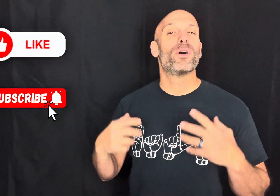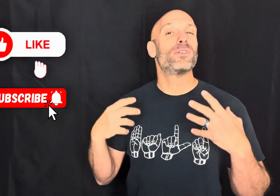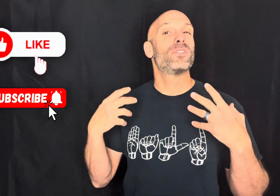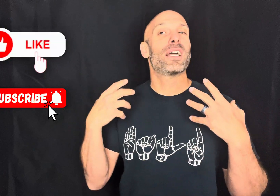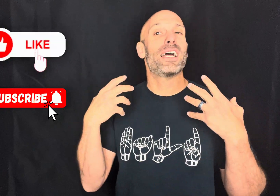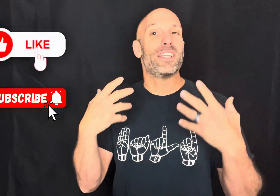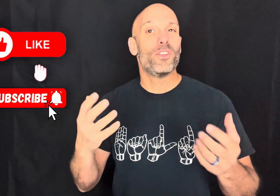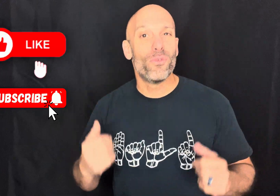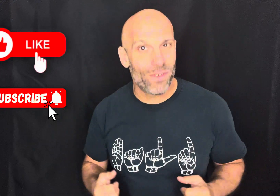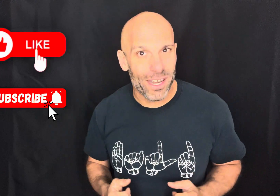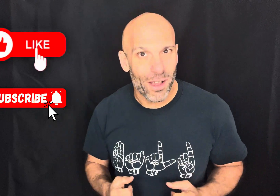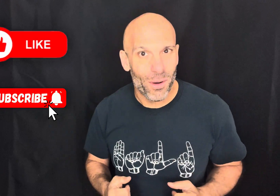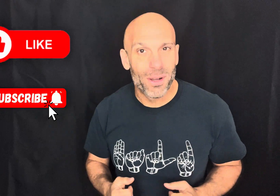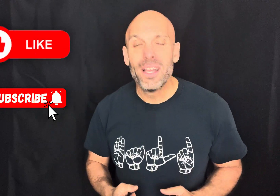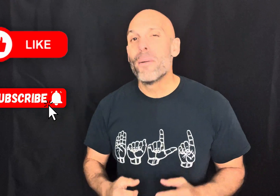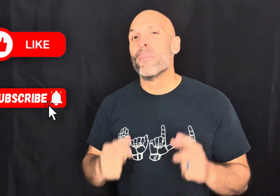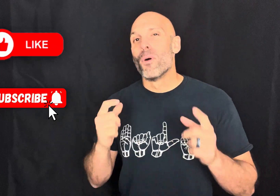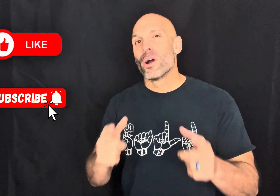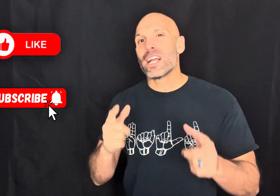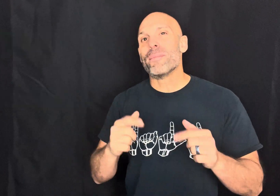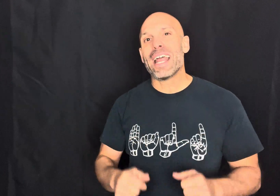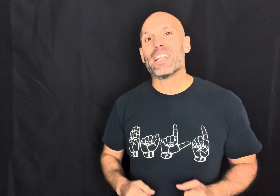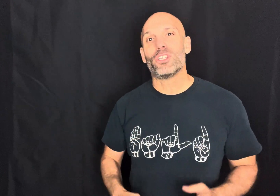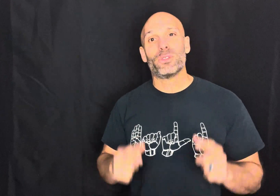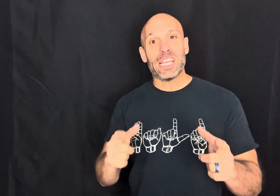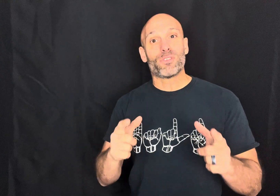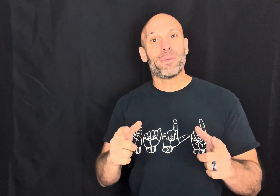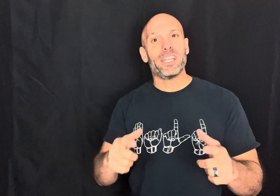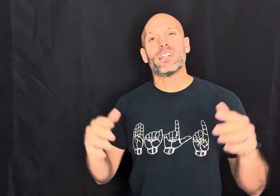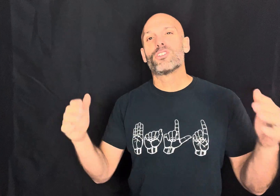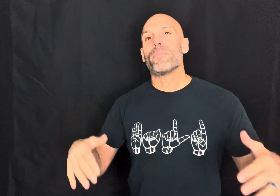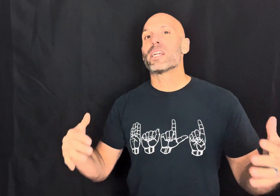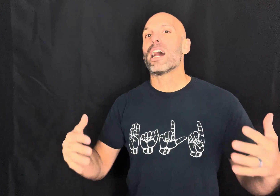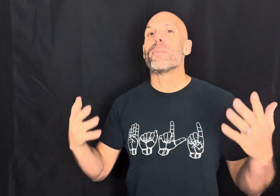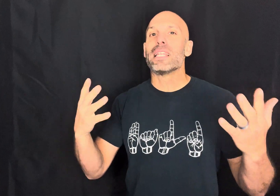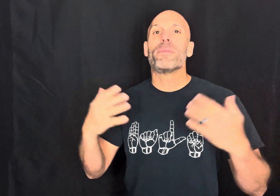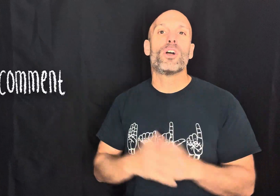post a new video. More coming at you. Thanks for being here. Drop me a comment, let me know what you